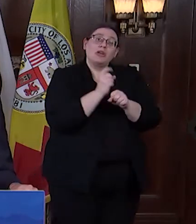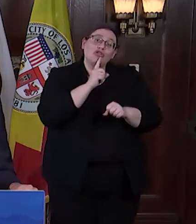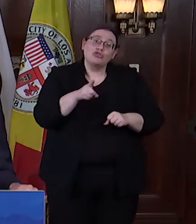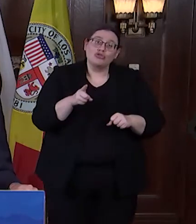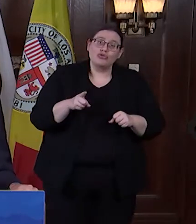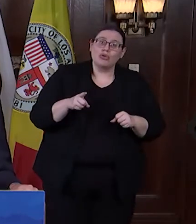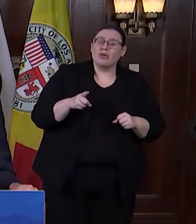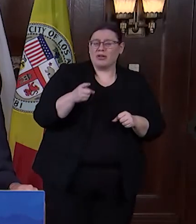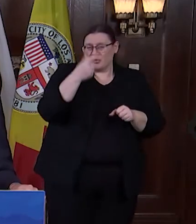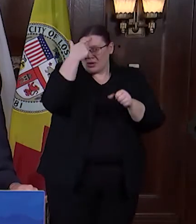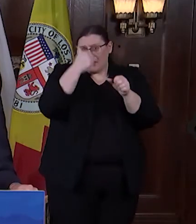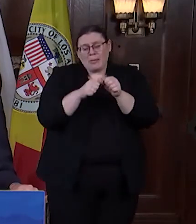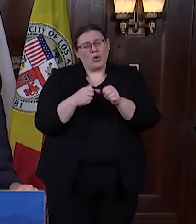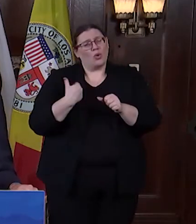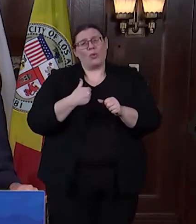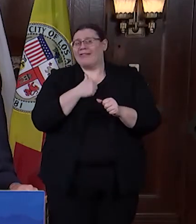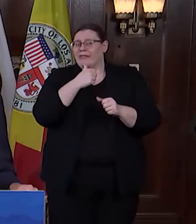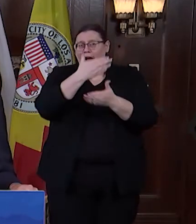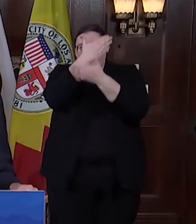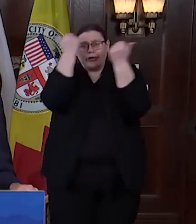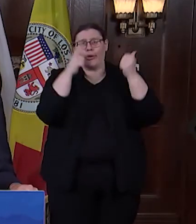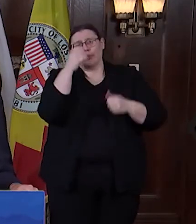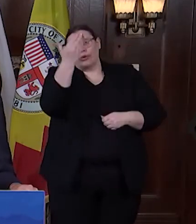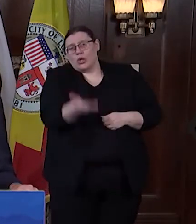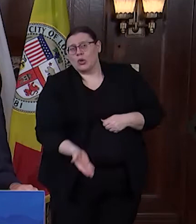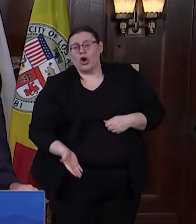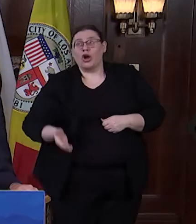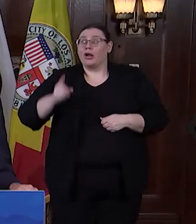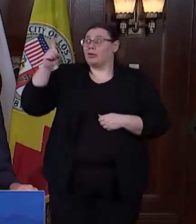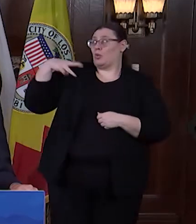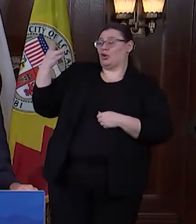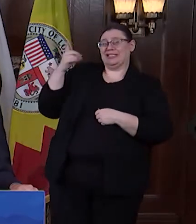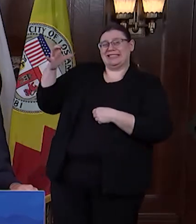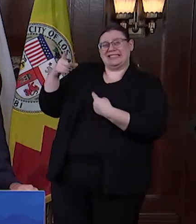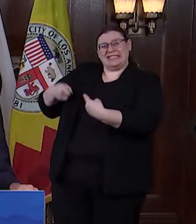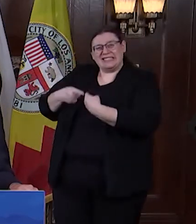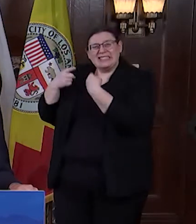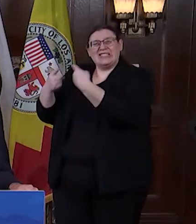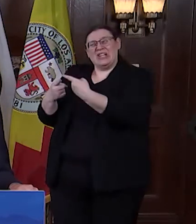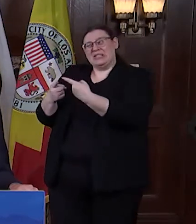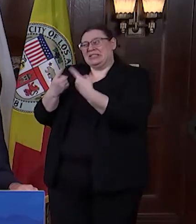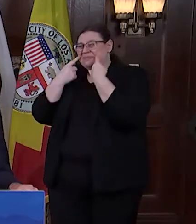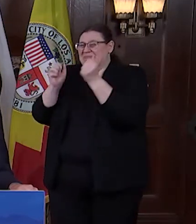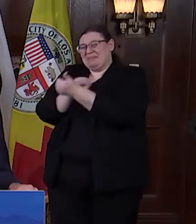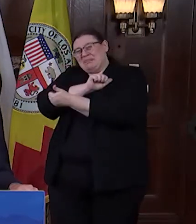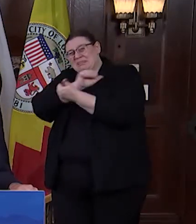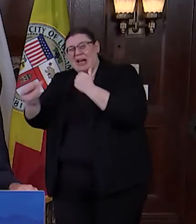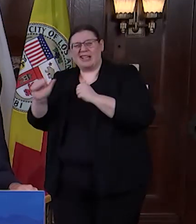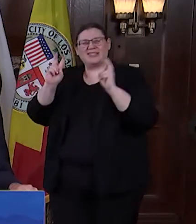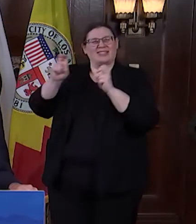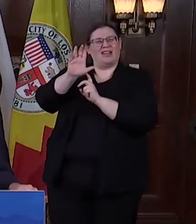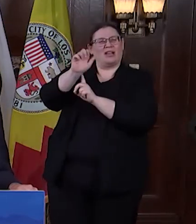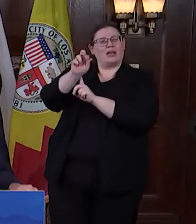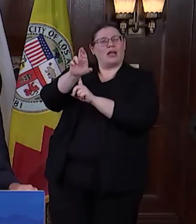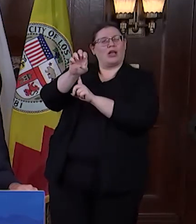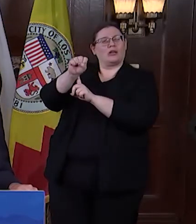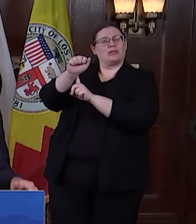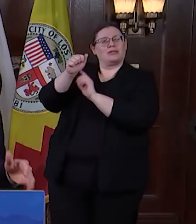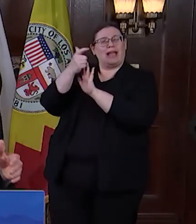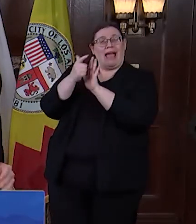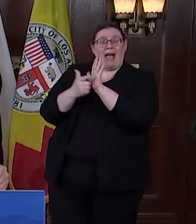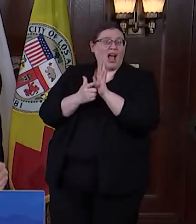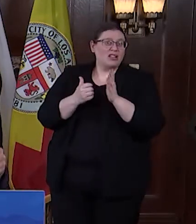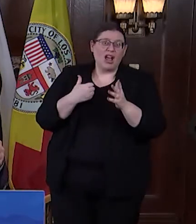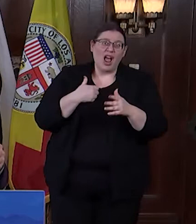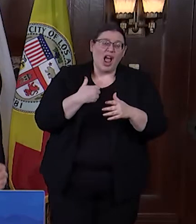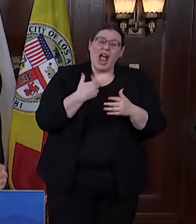have not been forgotten, that even as Washington struggles to pass its latest round of CARES Act, something that I've called for